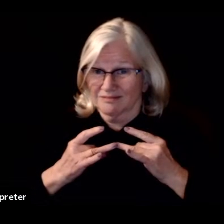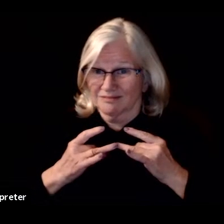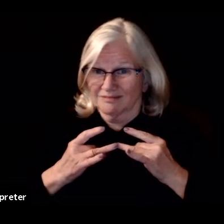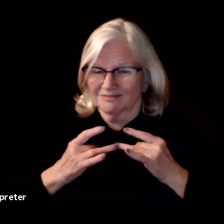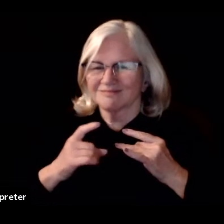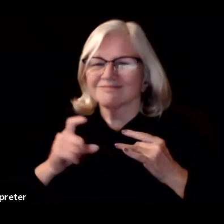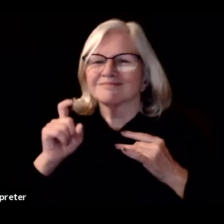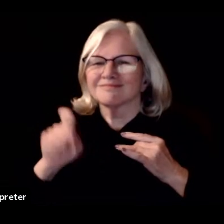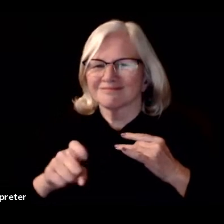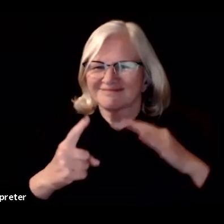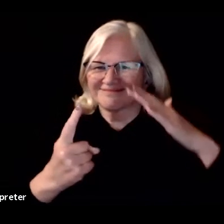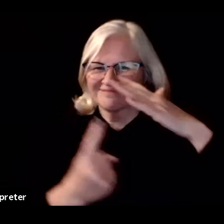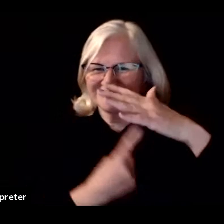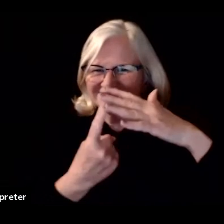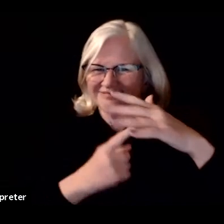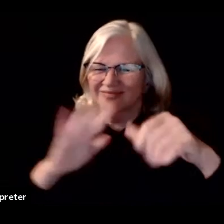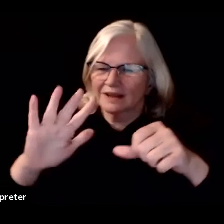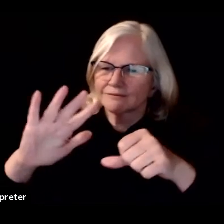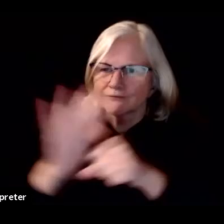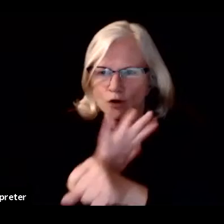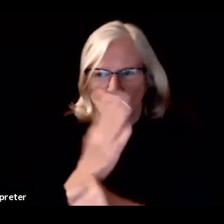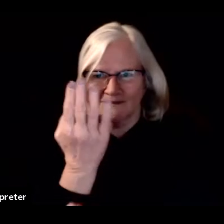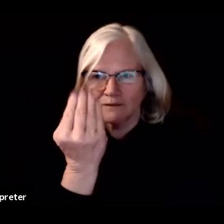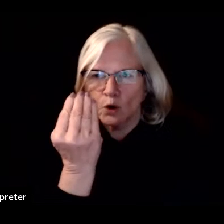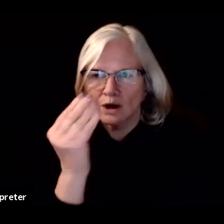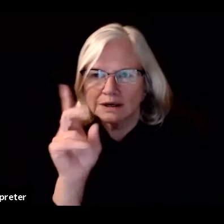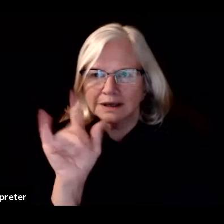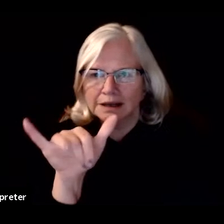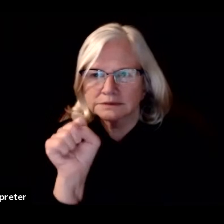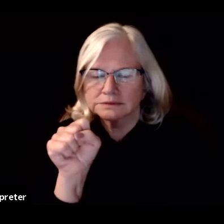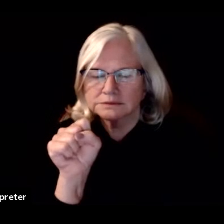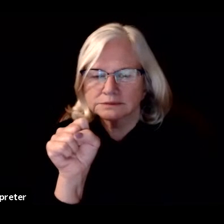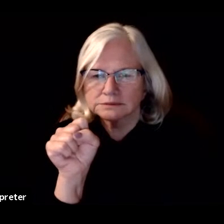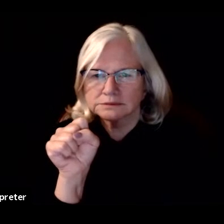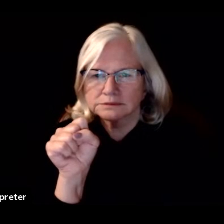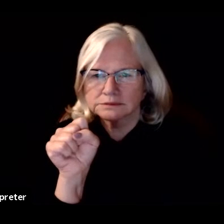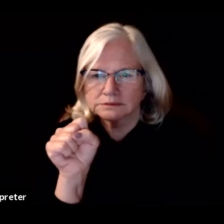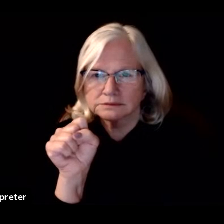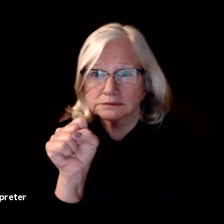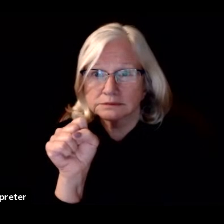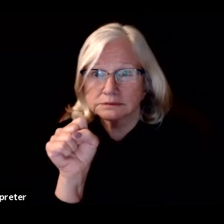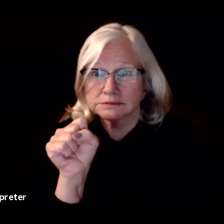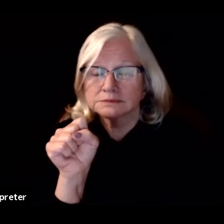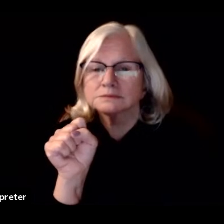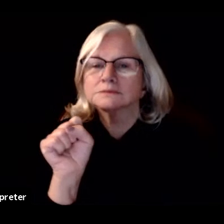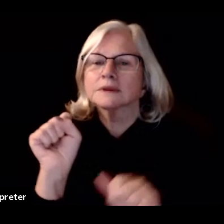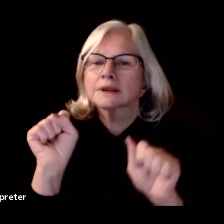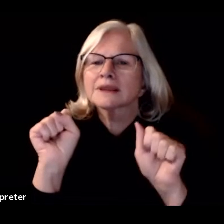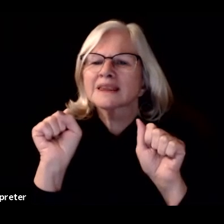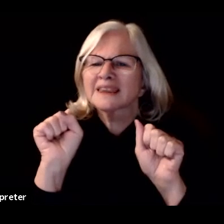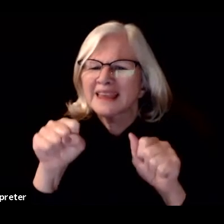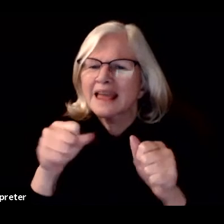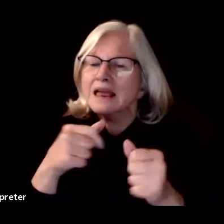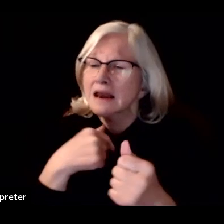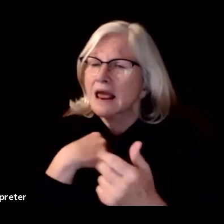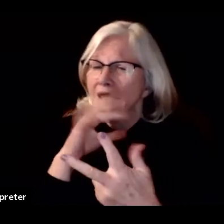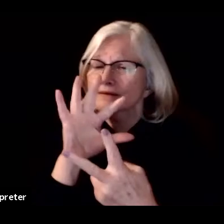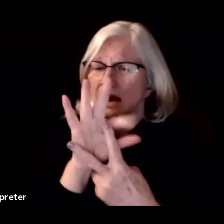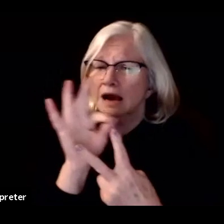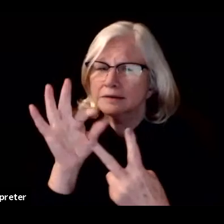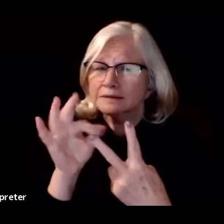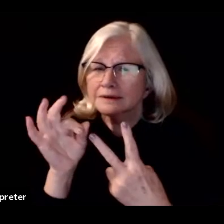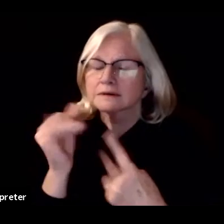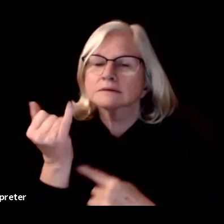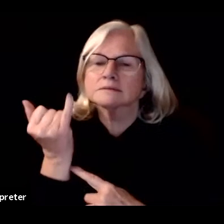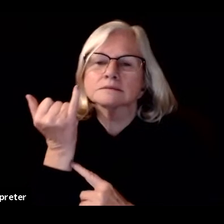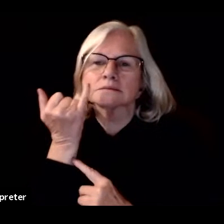duration. There are options that can be considered in a dire staffing situation,